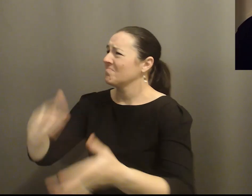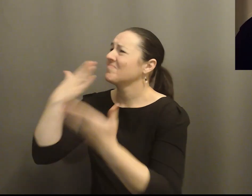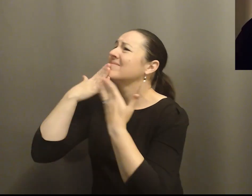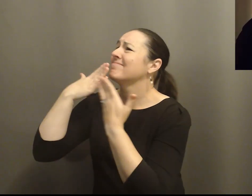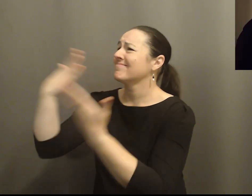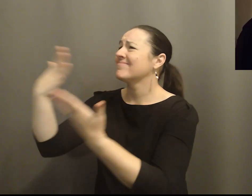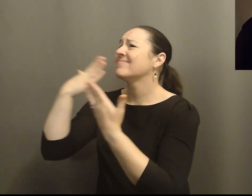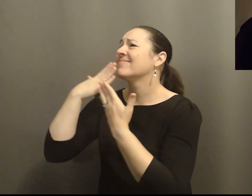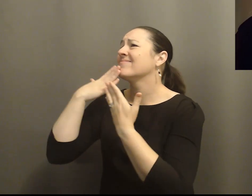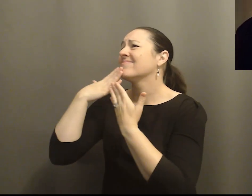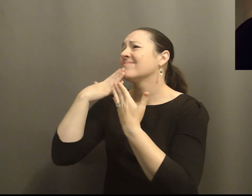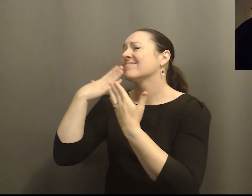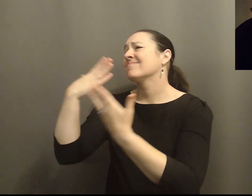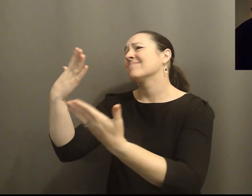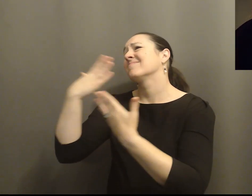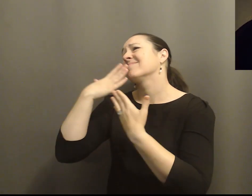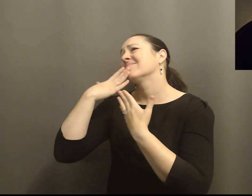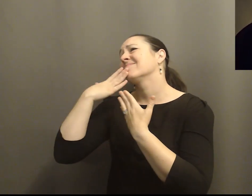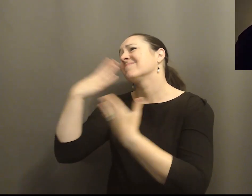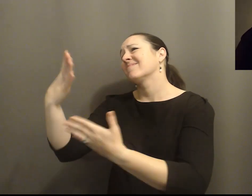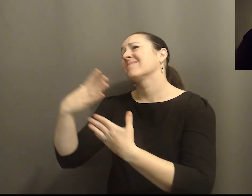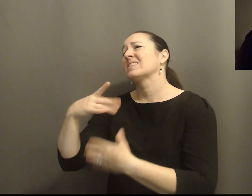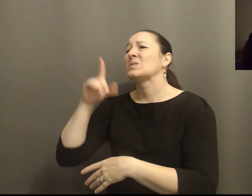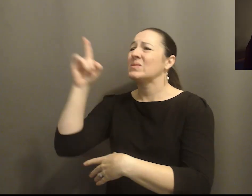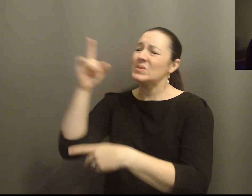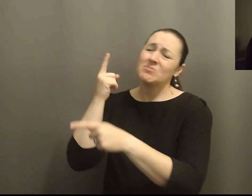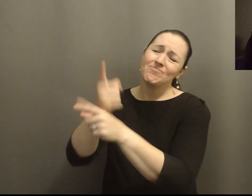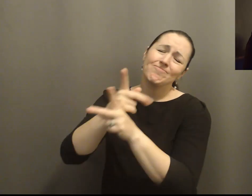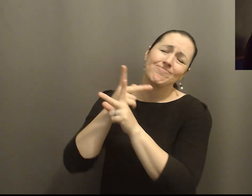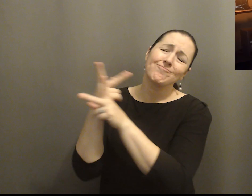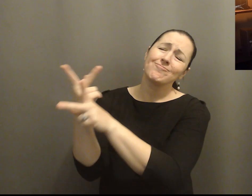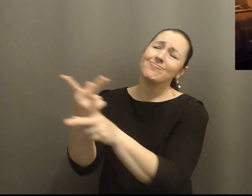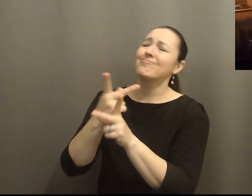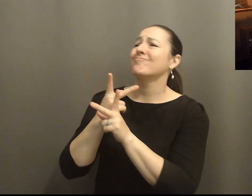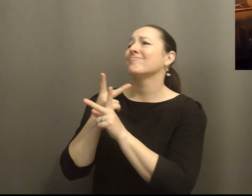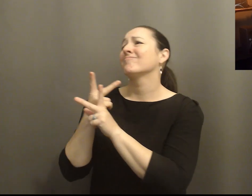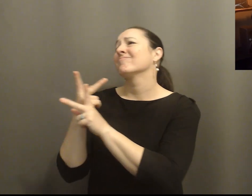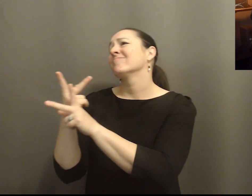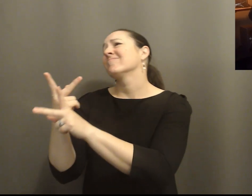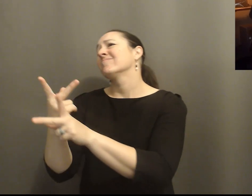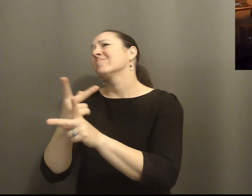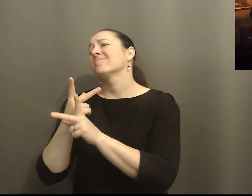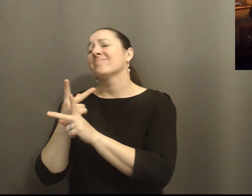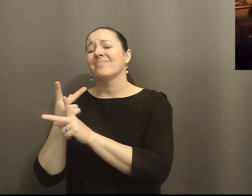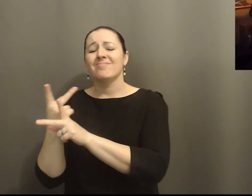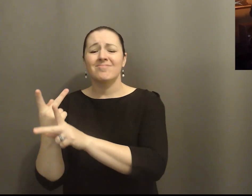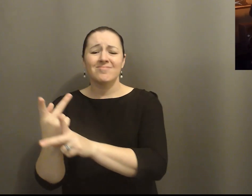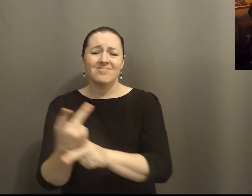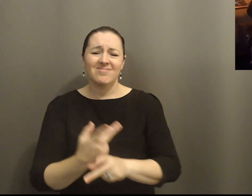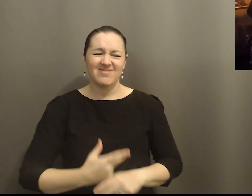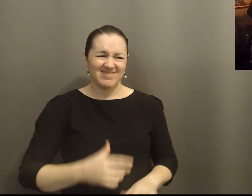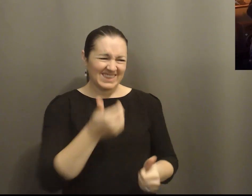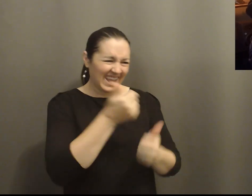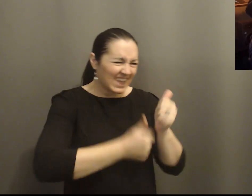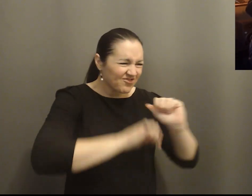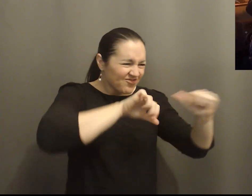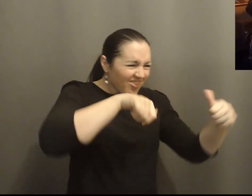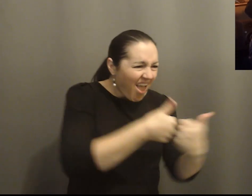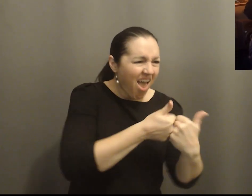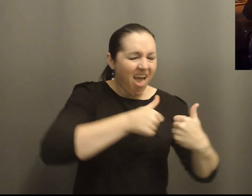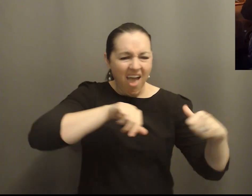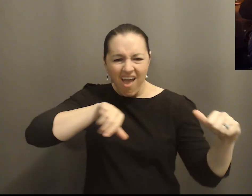faithful And I just want to thank you, Lord For every mountain